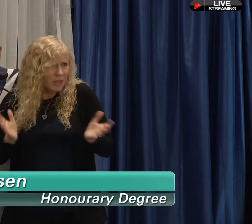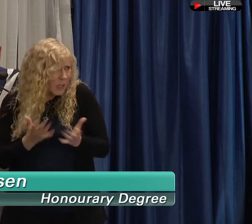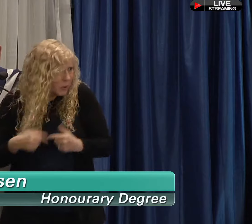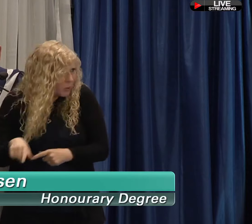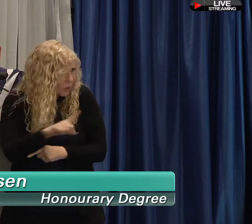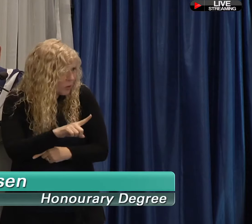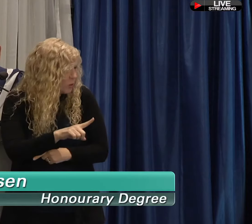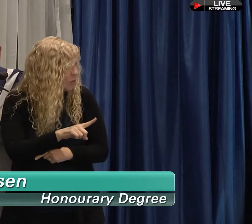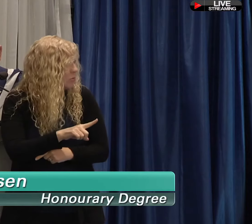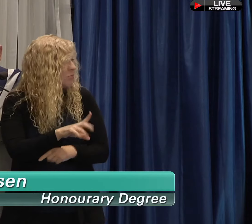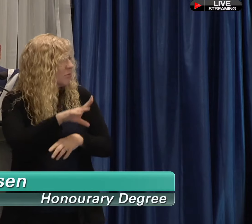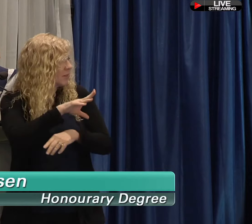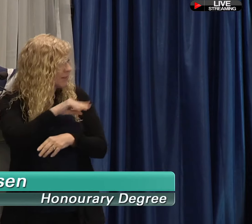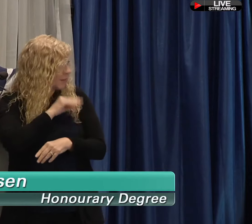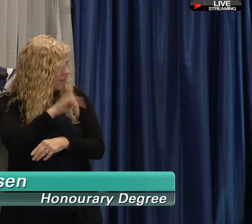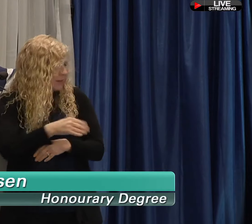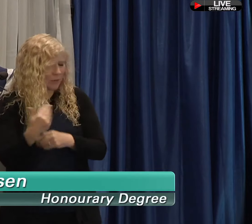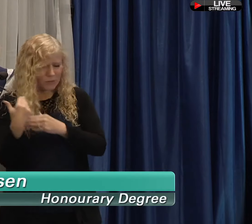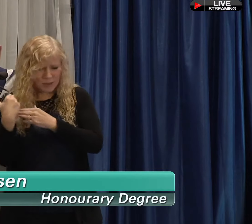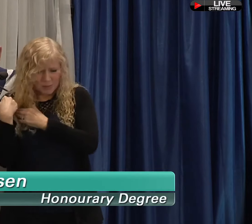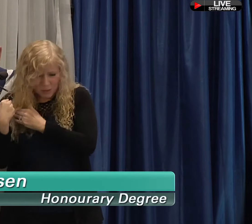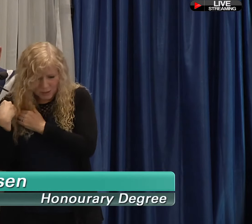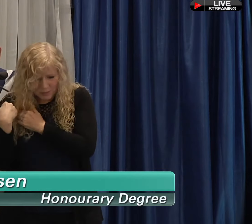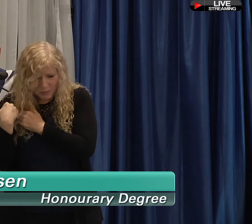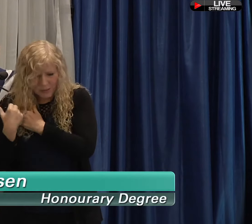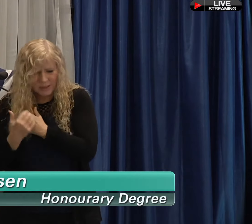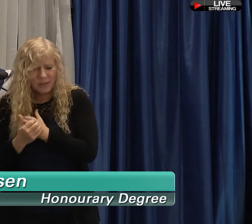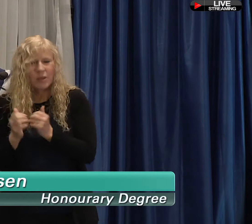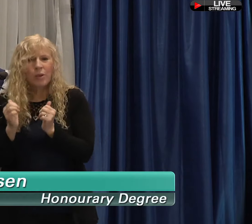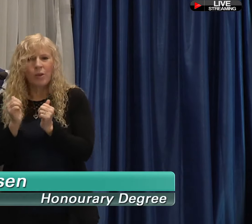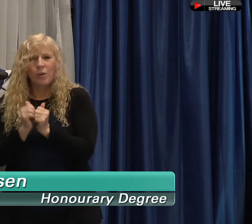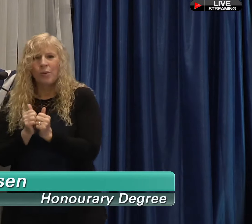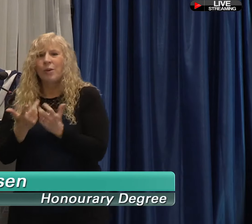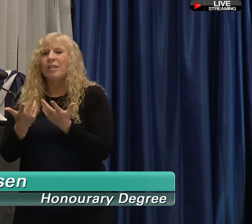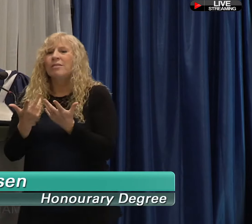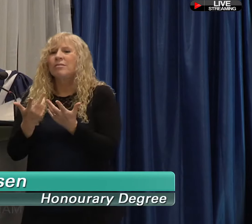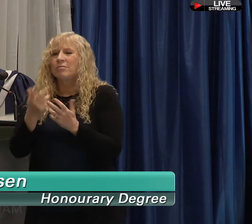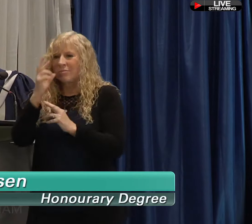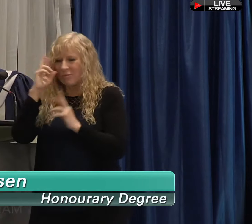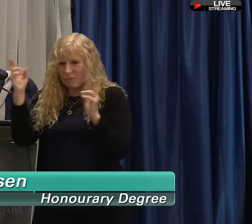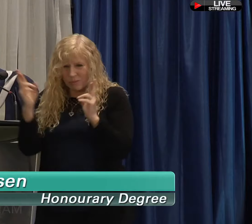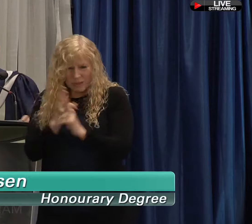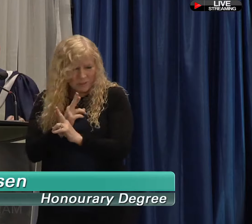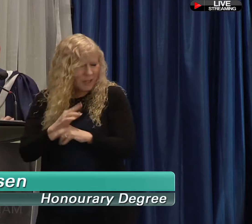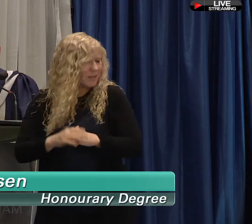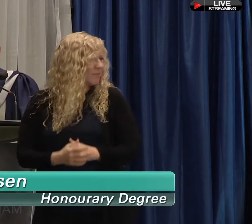responsibility with the caution and respect that it deserves.